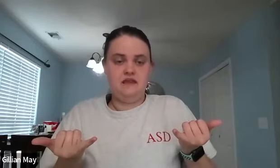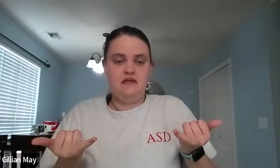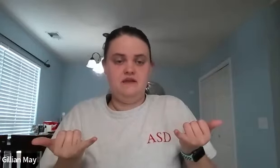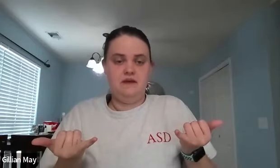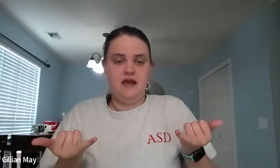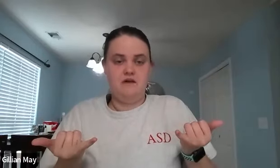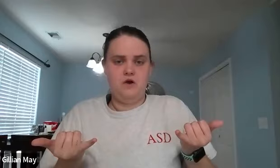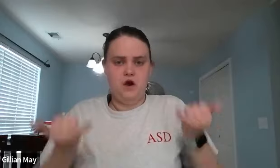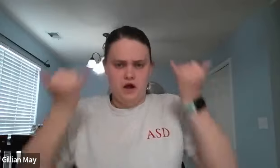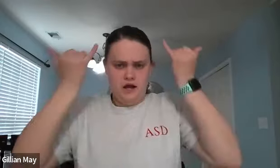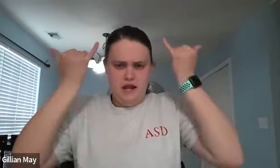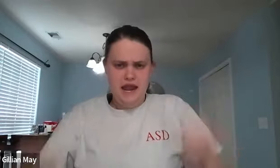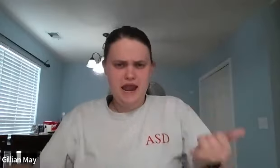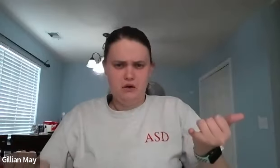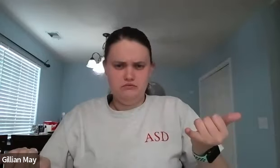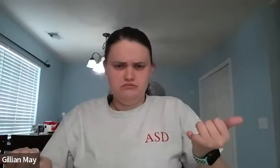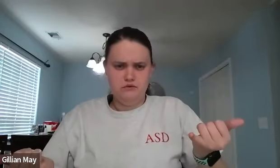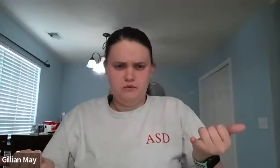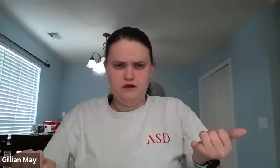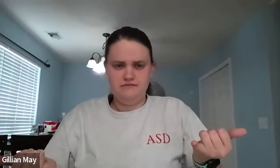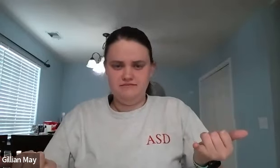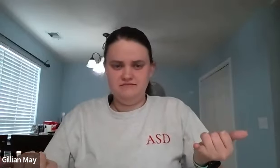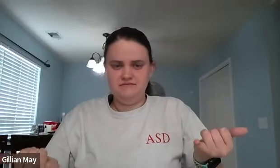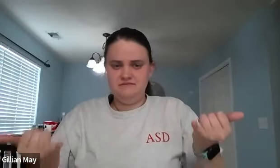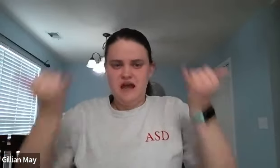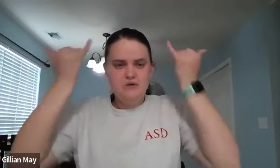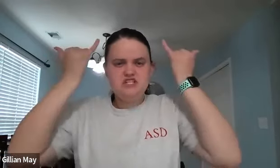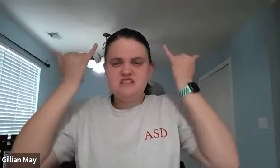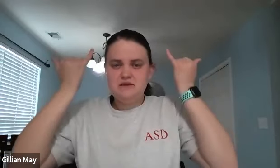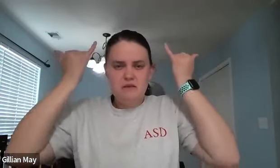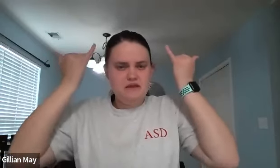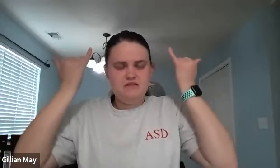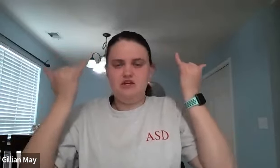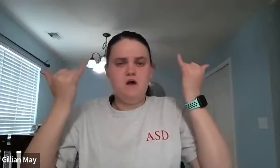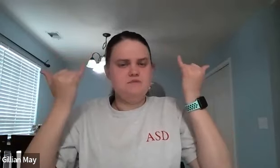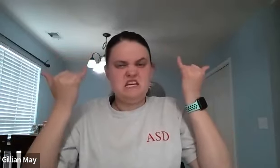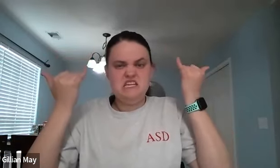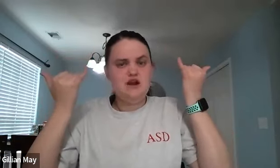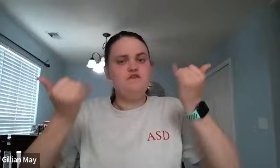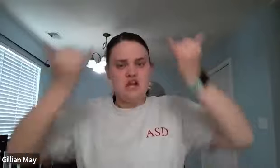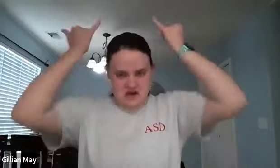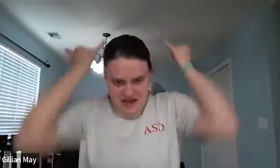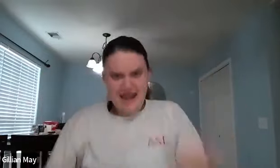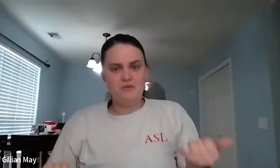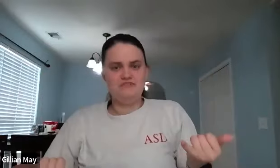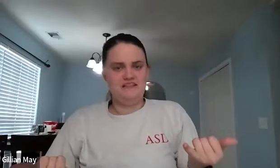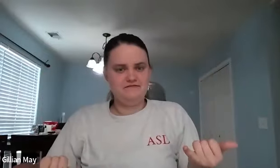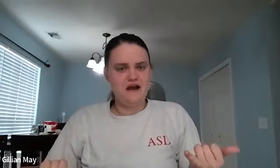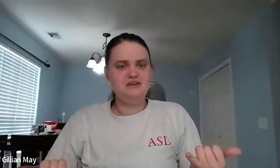And then we have our now one. I always just think about being like your mom saying, get over here now, with that like final